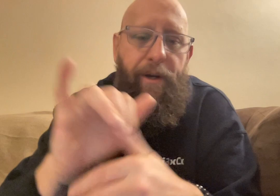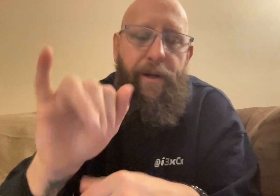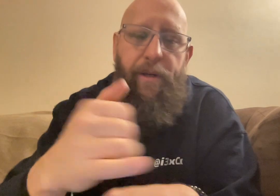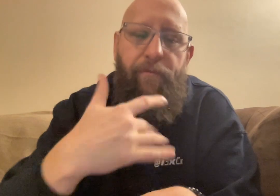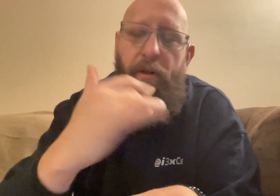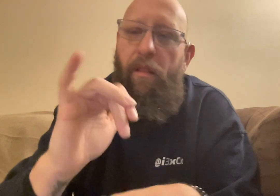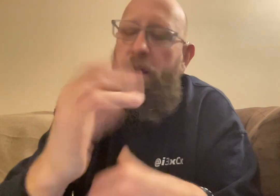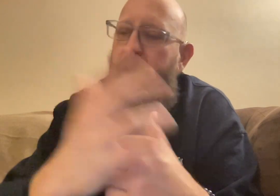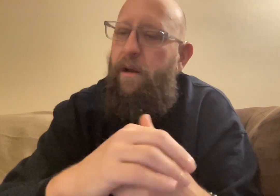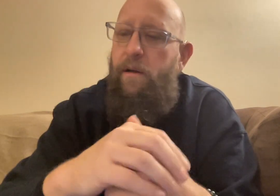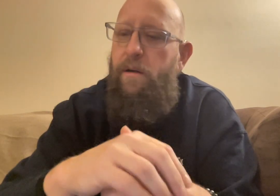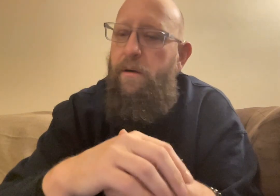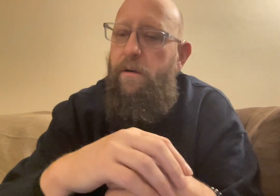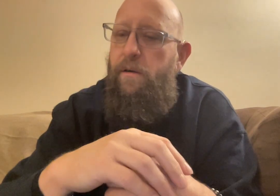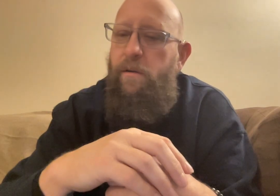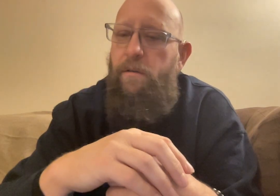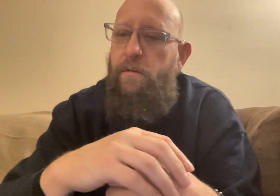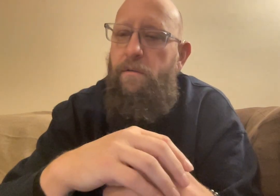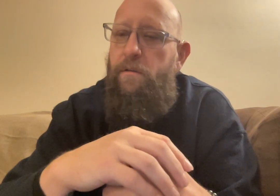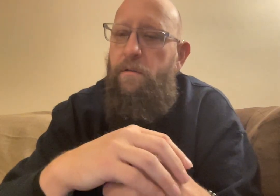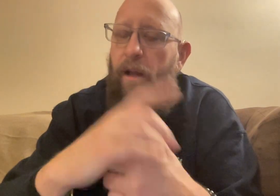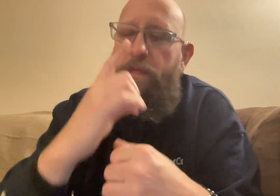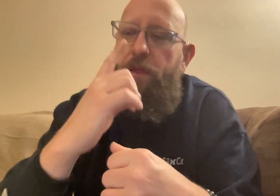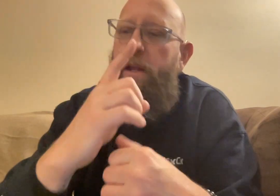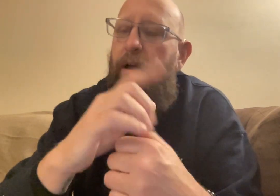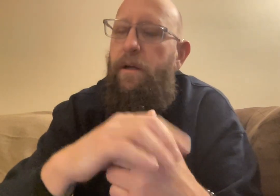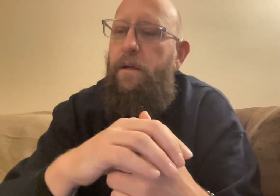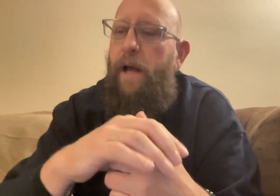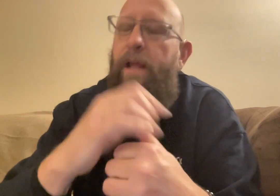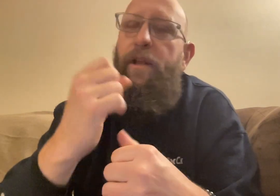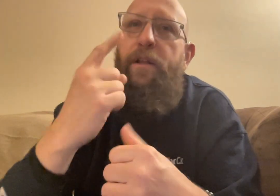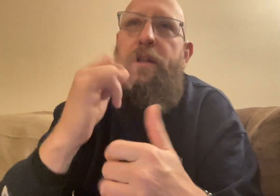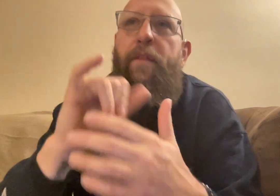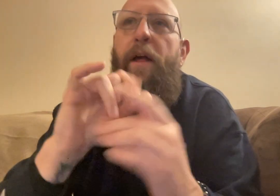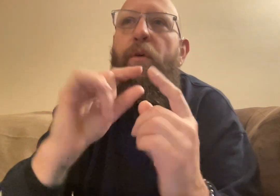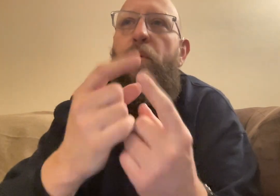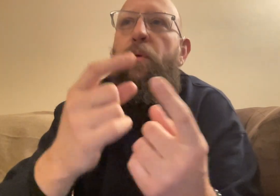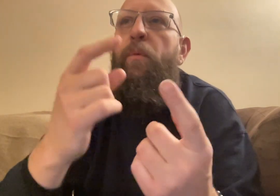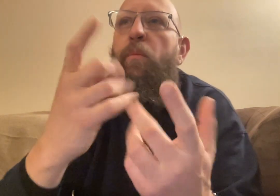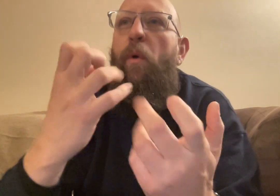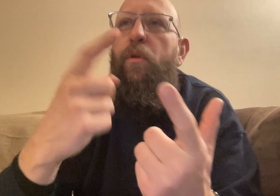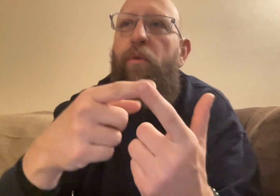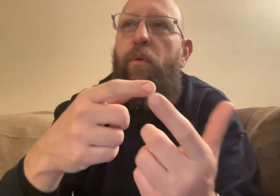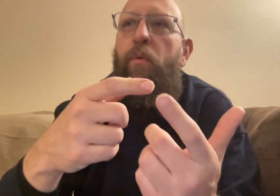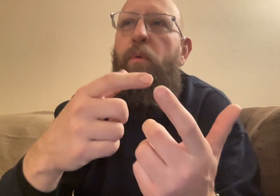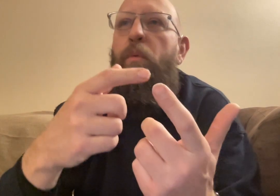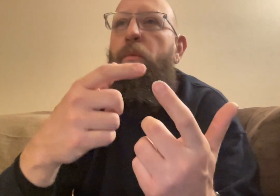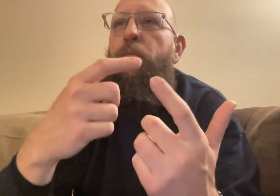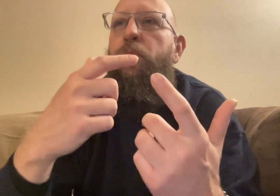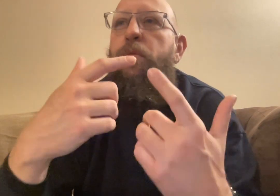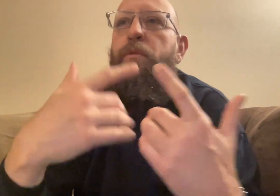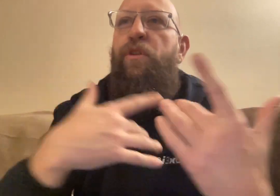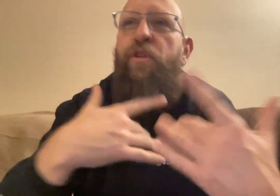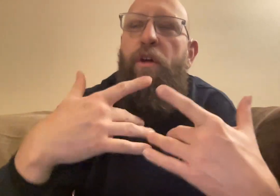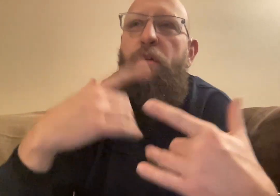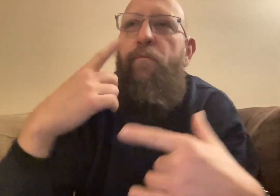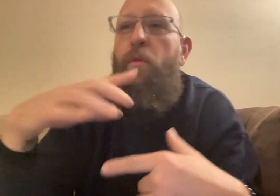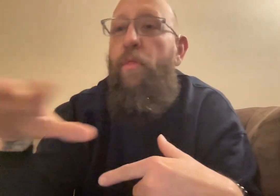If you feel like I think anything that group wants to turn for